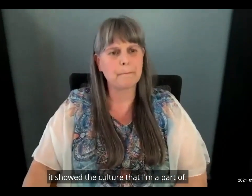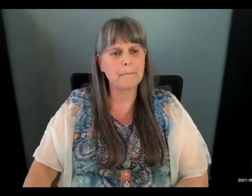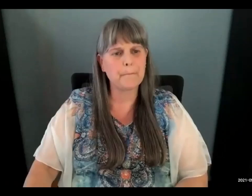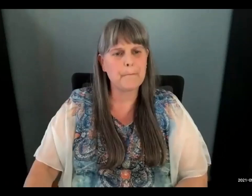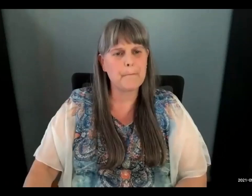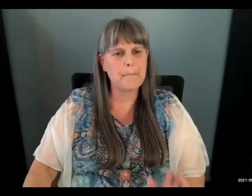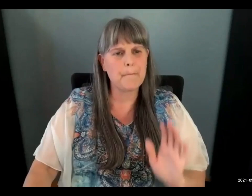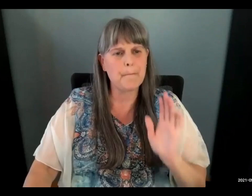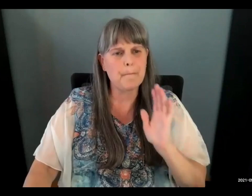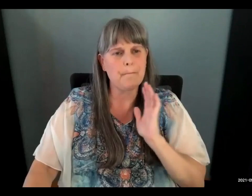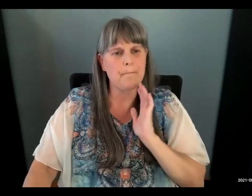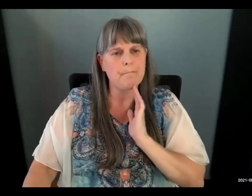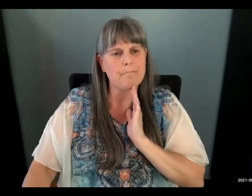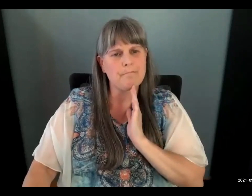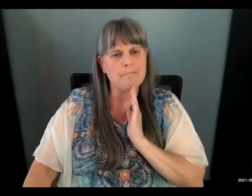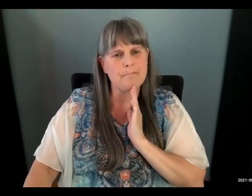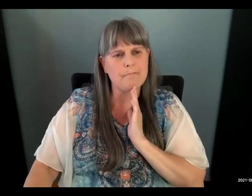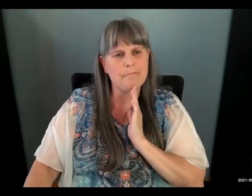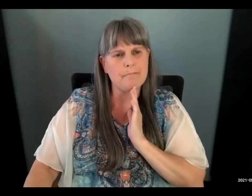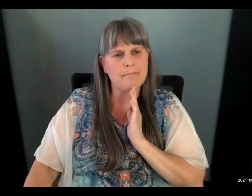of.